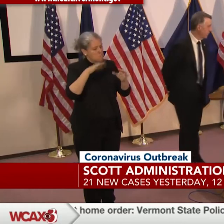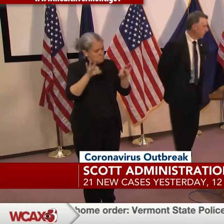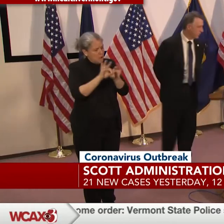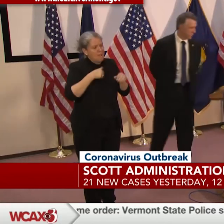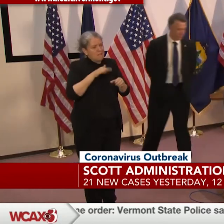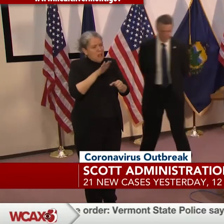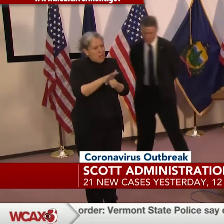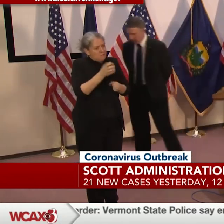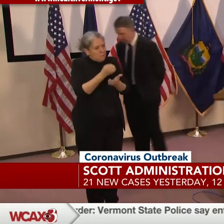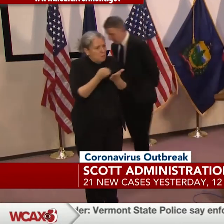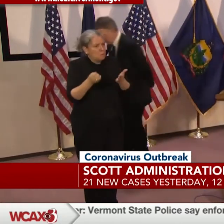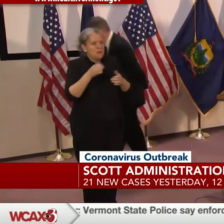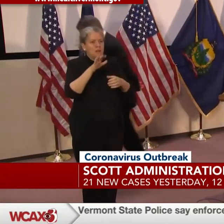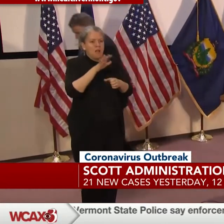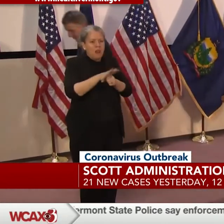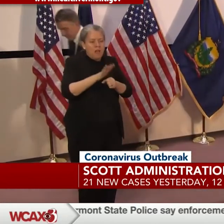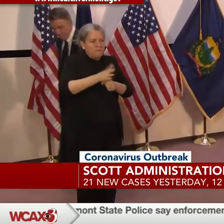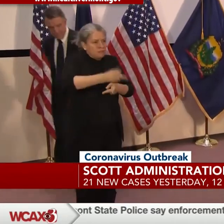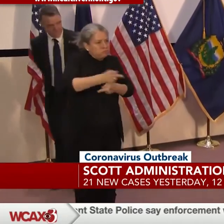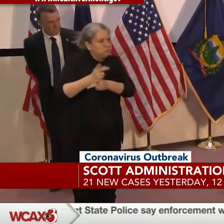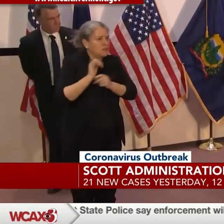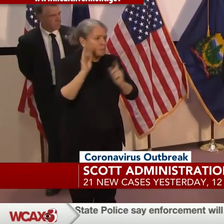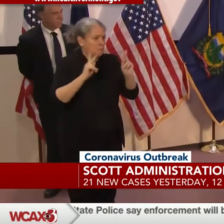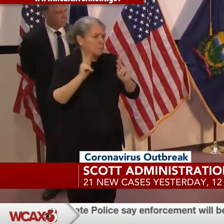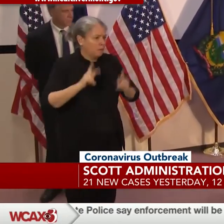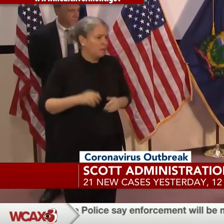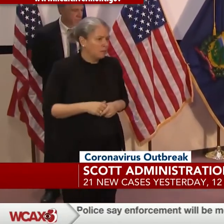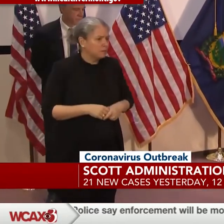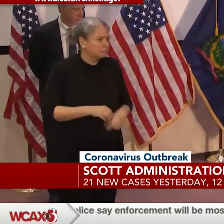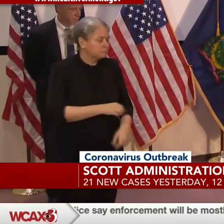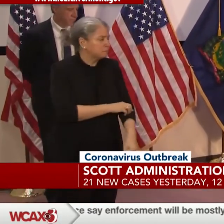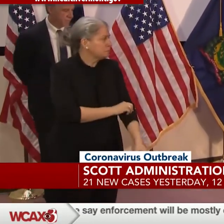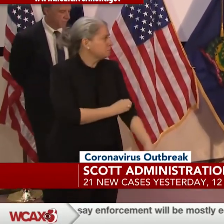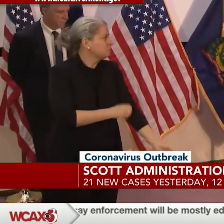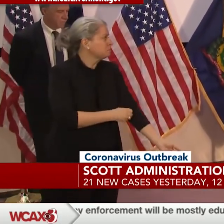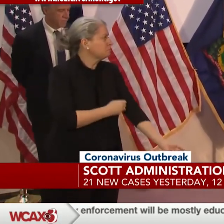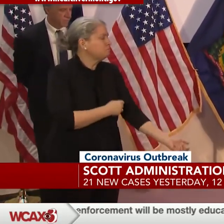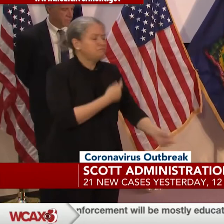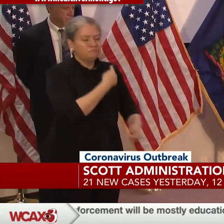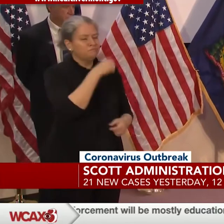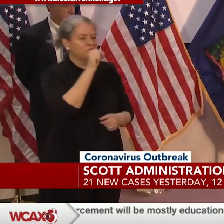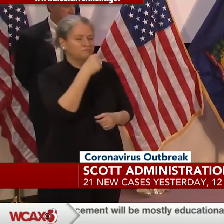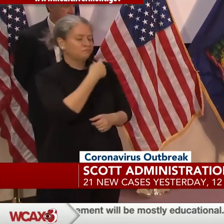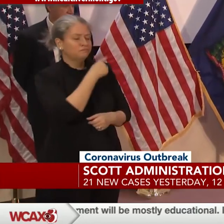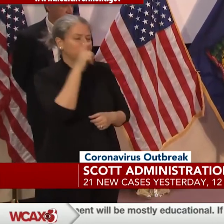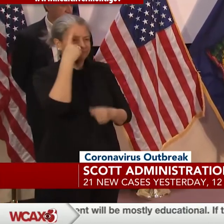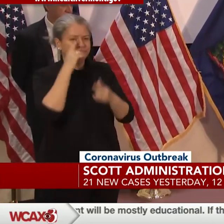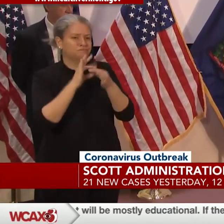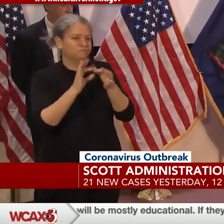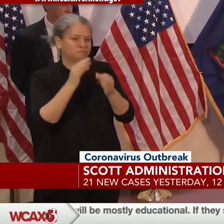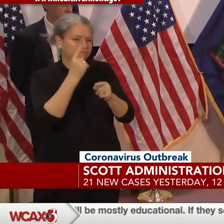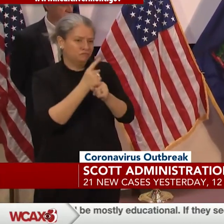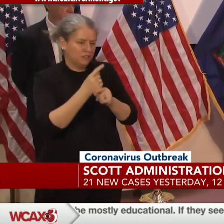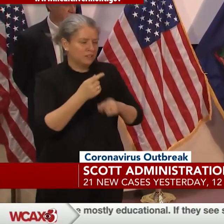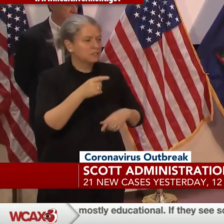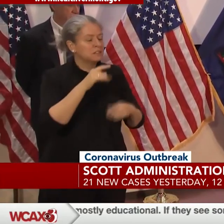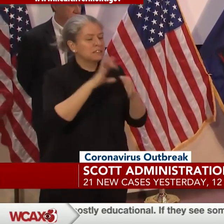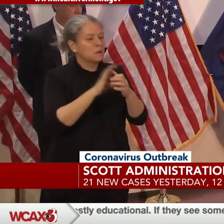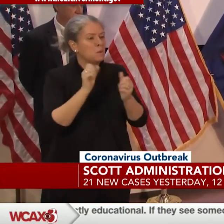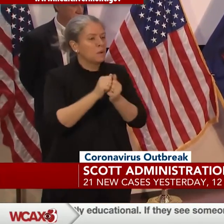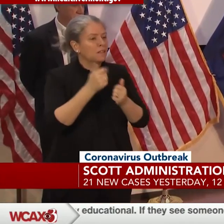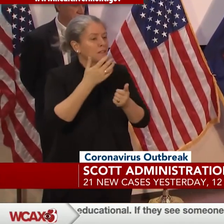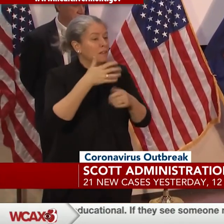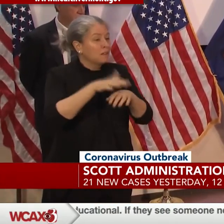Sherling. Thank you, Governor. I think the governor covered the modeling component relative to PPE and ventilator